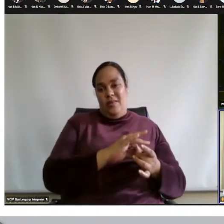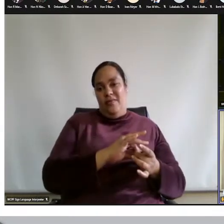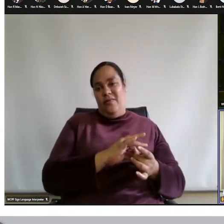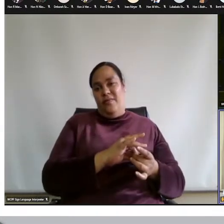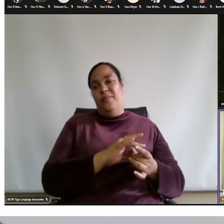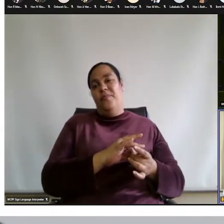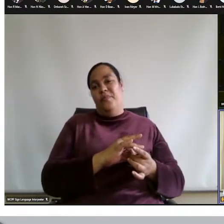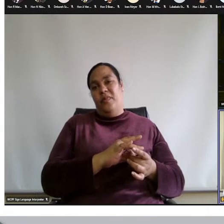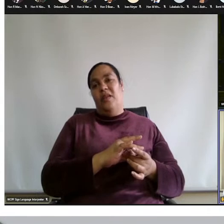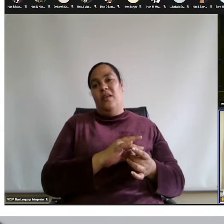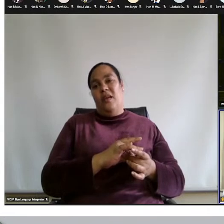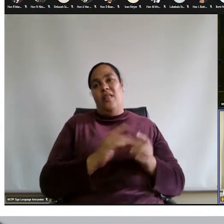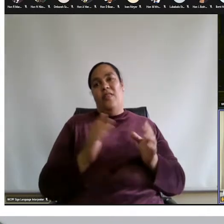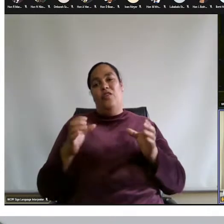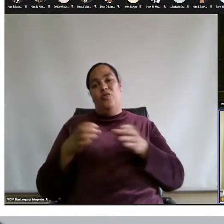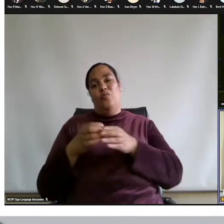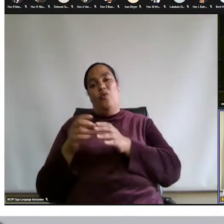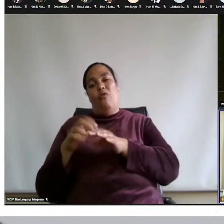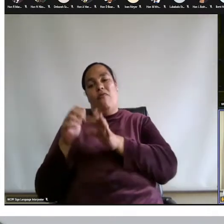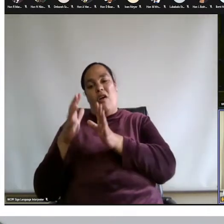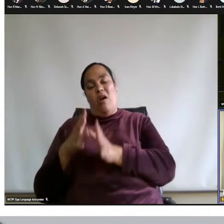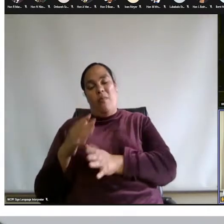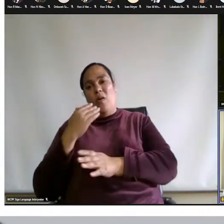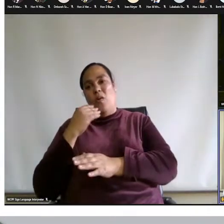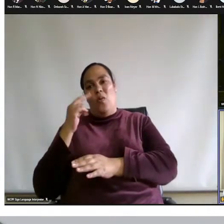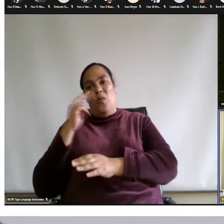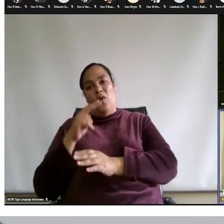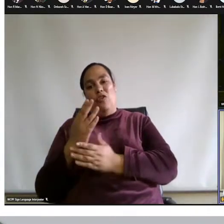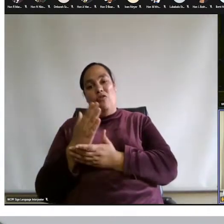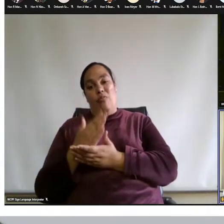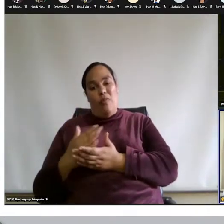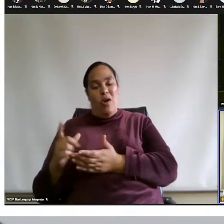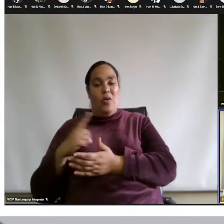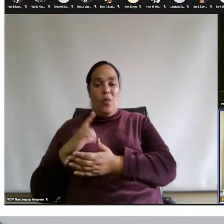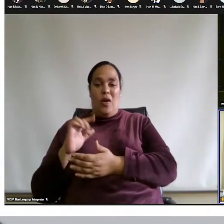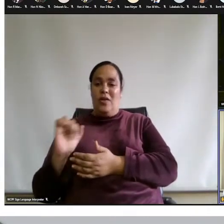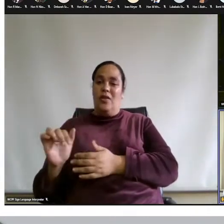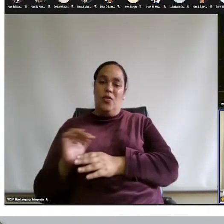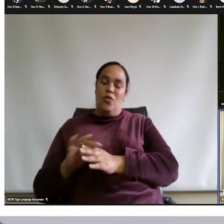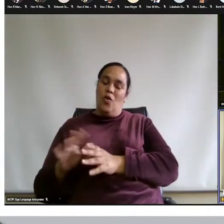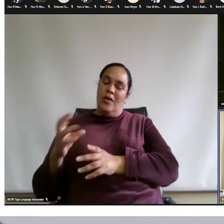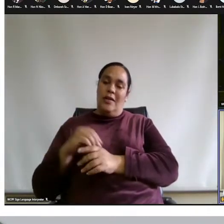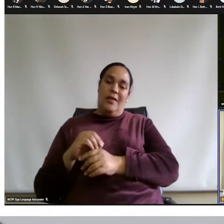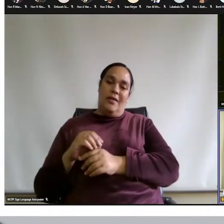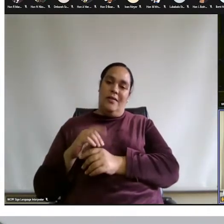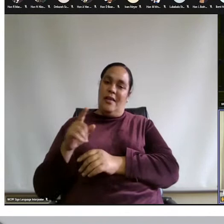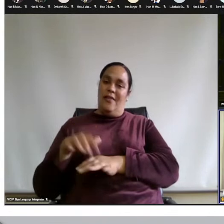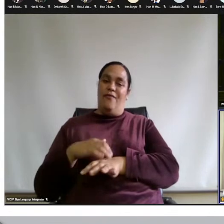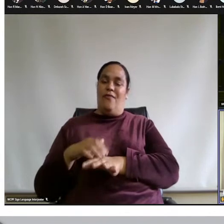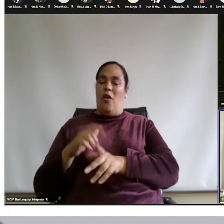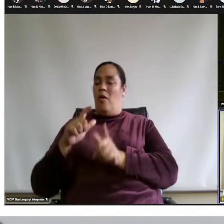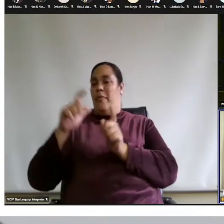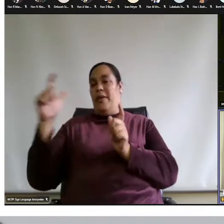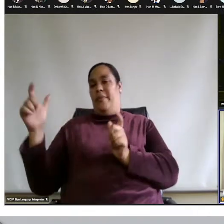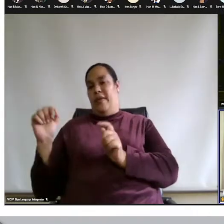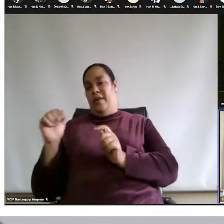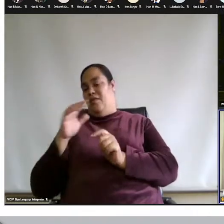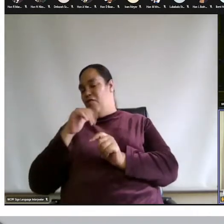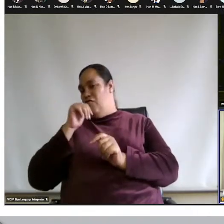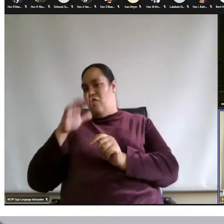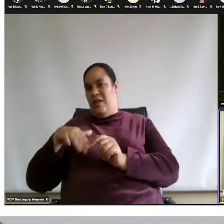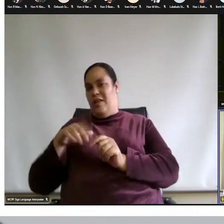means a small farmer who's not part of the cooperative because he's not into commercial farming yet. What happens to